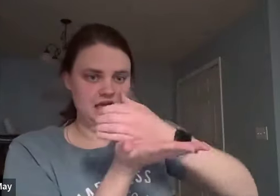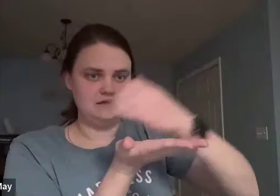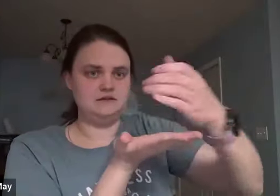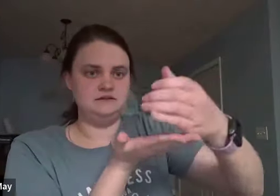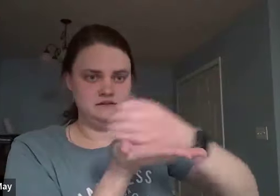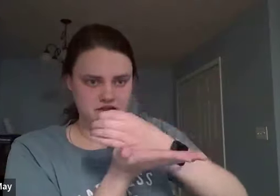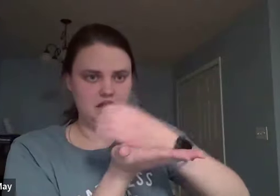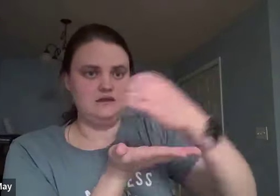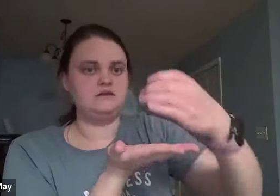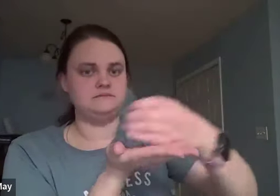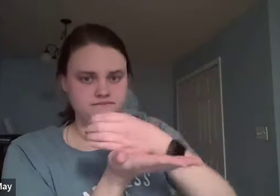Cake.